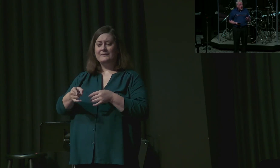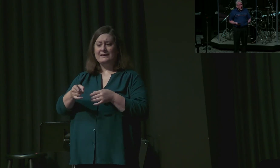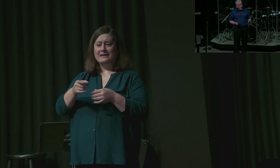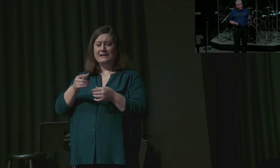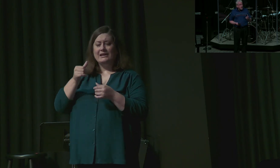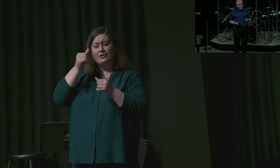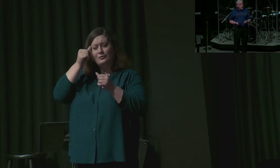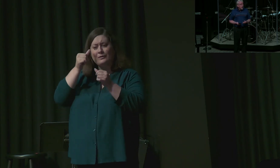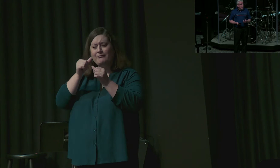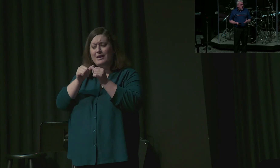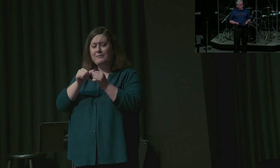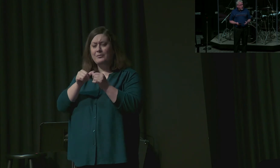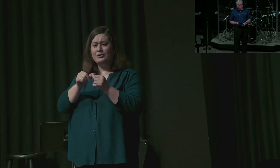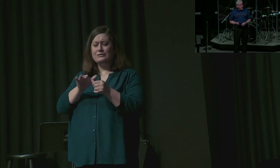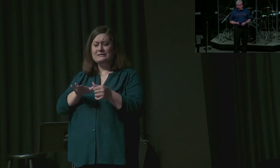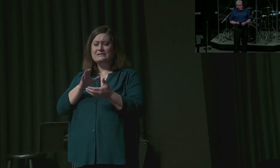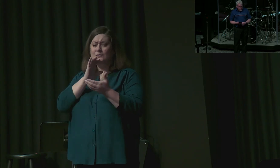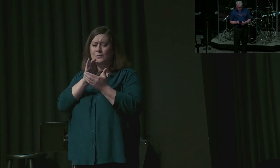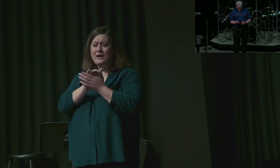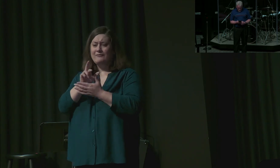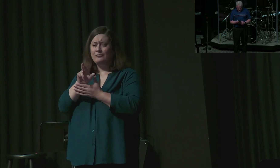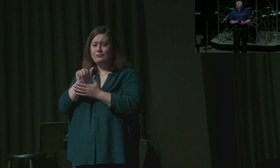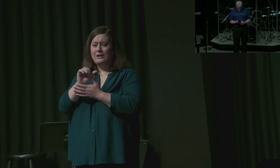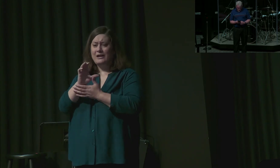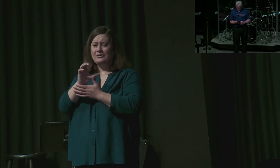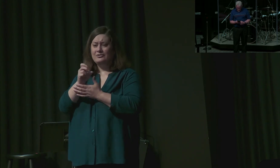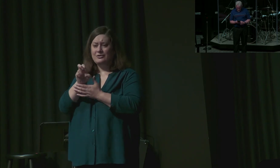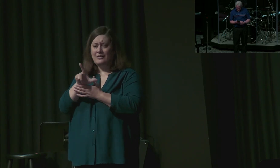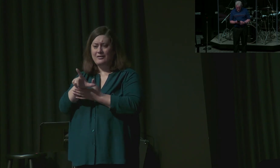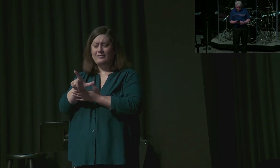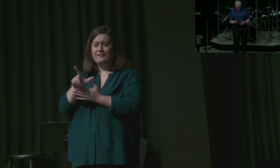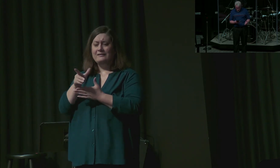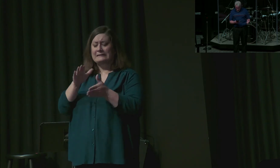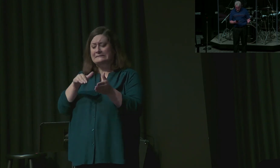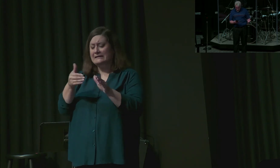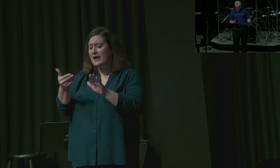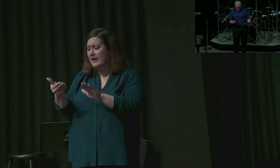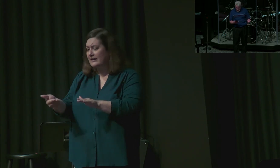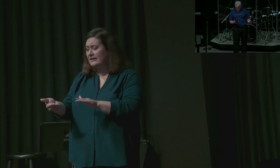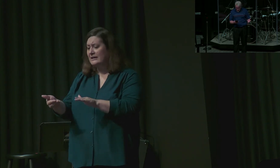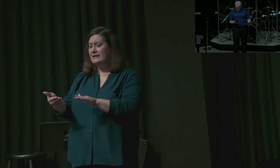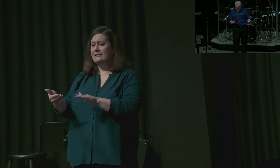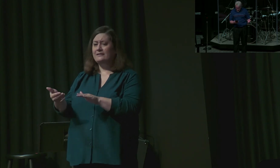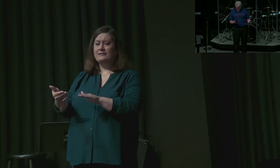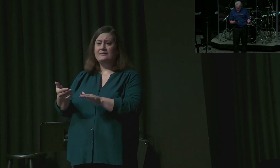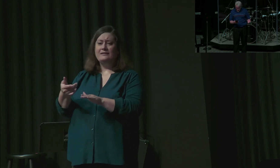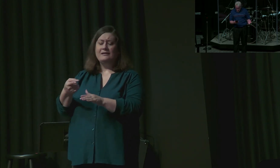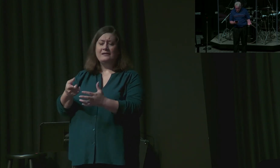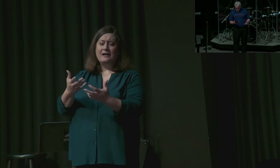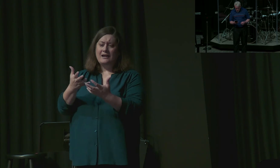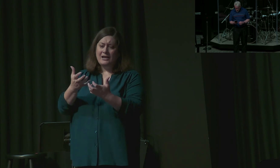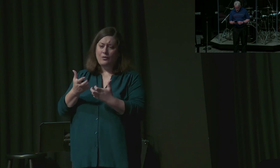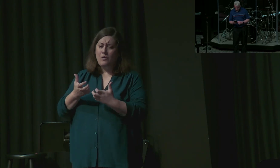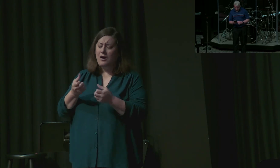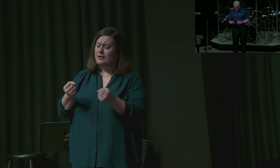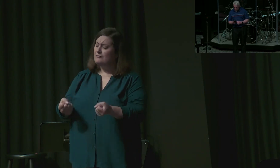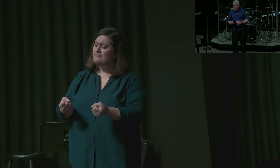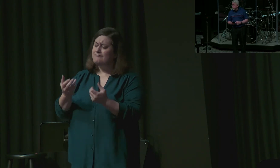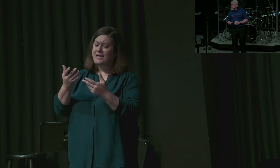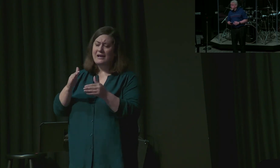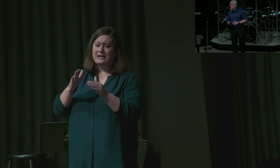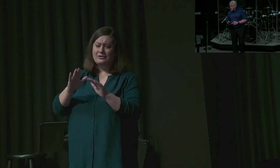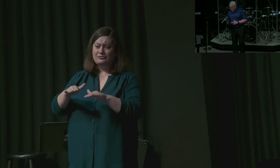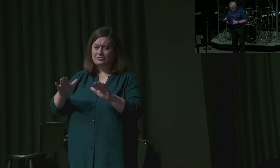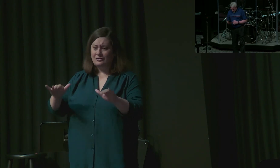a long way to go. He wanted so much for more children by